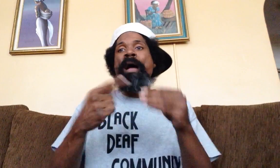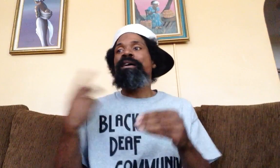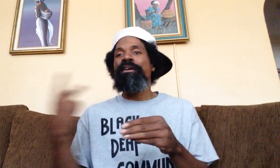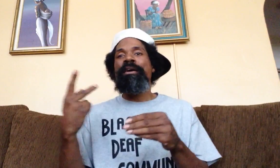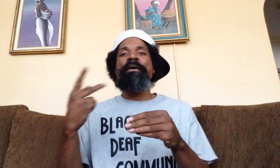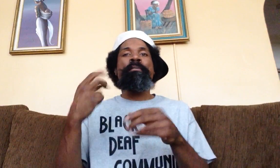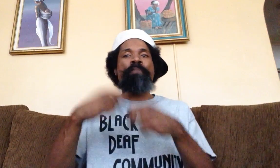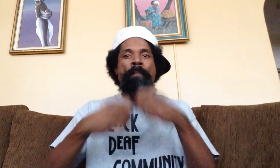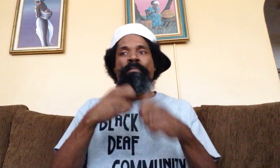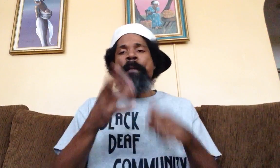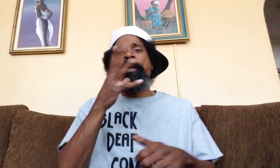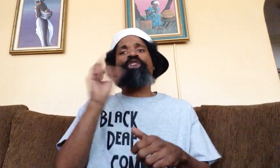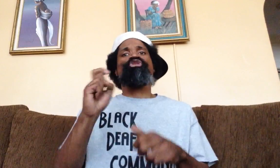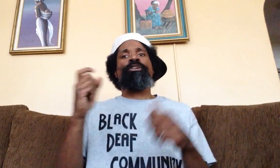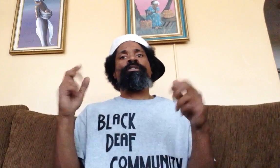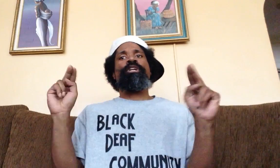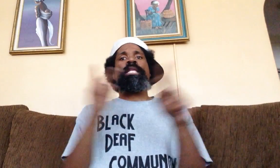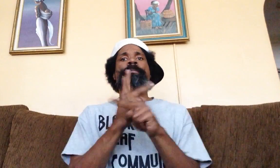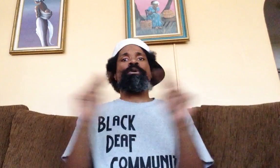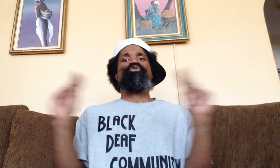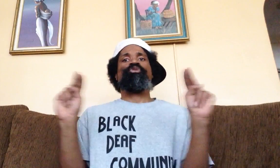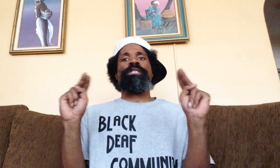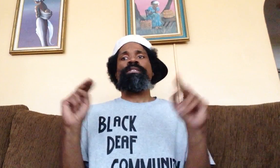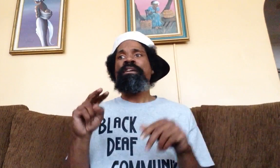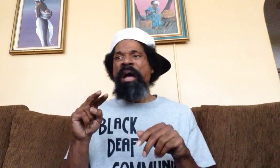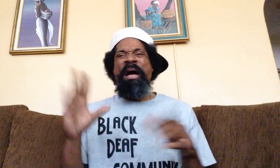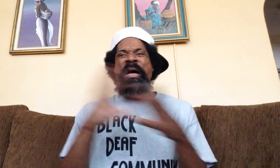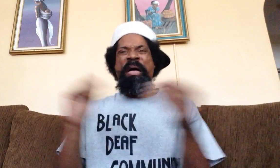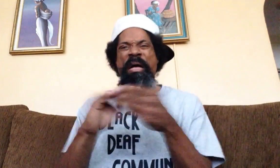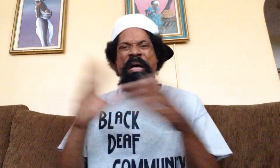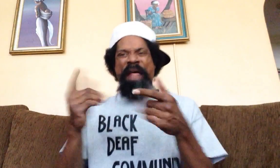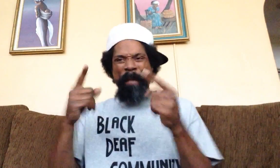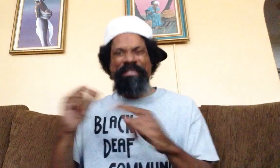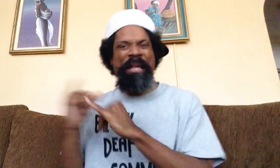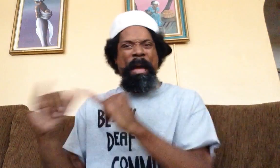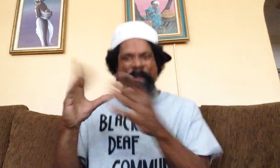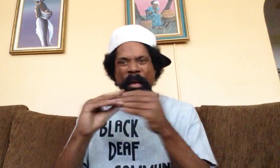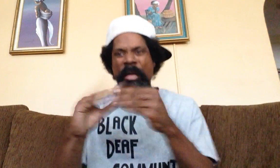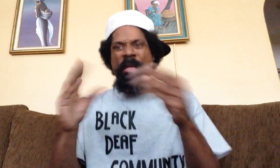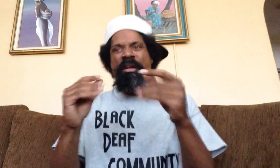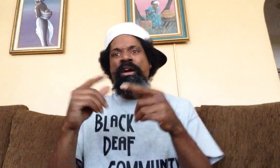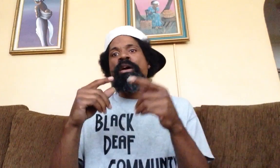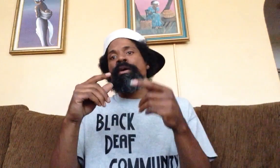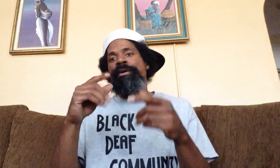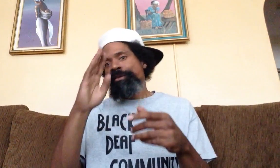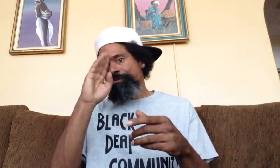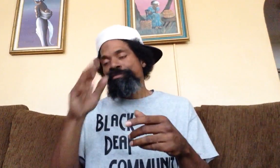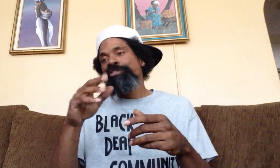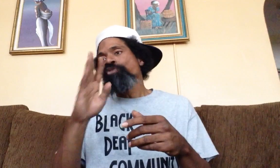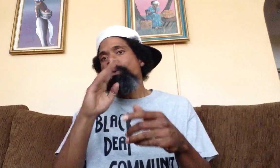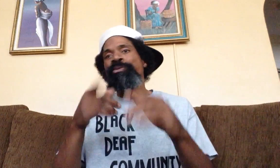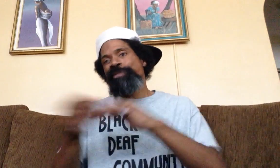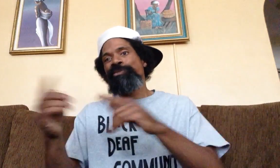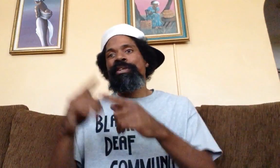They won. You knew someday it was going to come to an end. Did you think it would feel this way when you did? I mean, is this the way it's supposed to feel? They